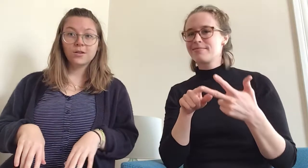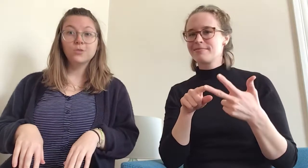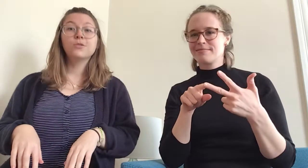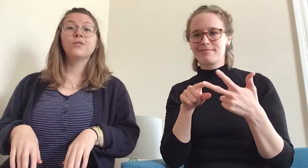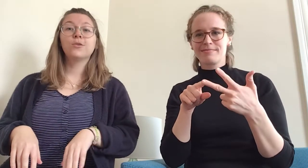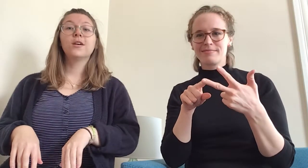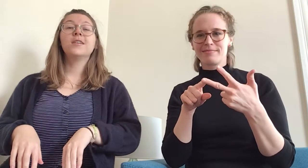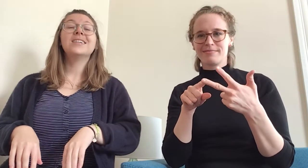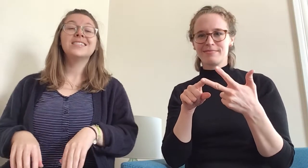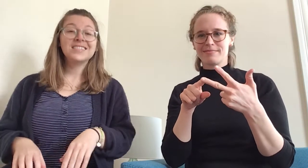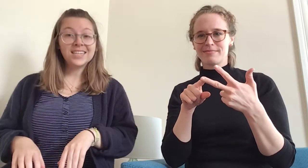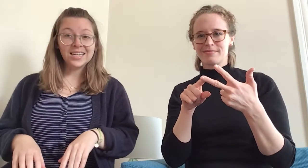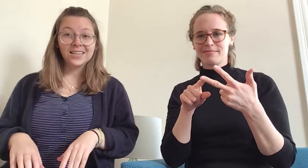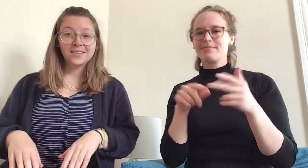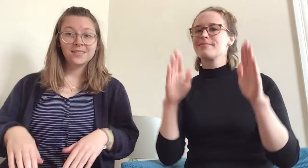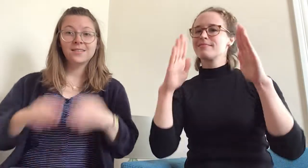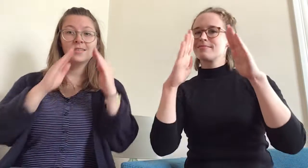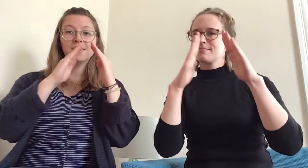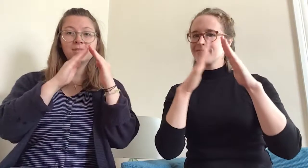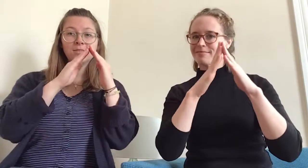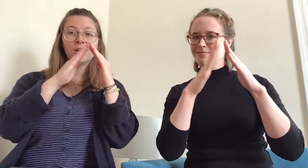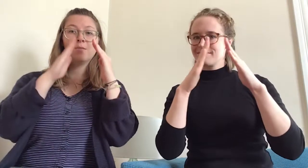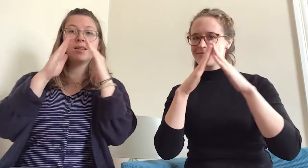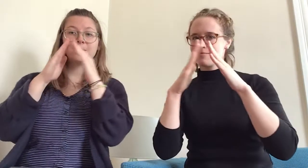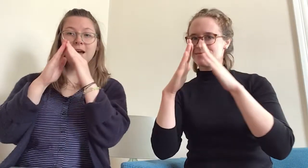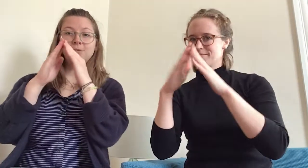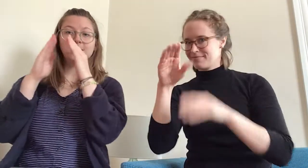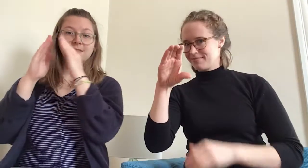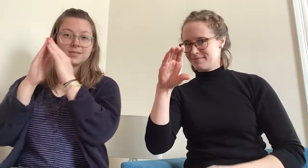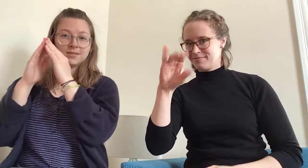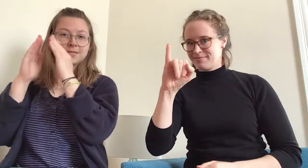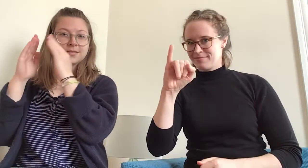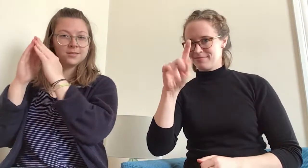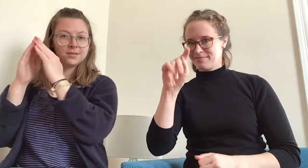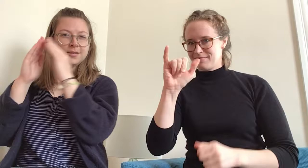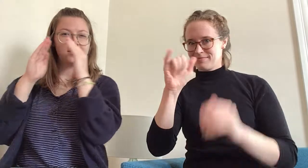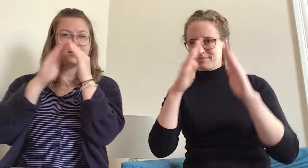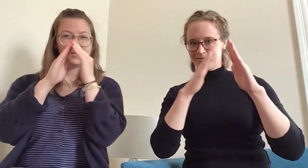going to use the word city. So you're going to make some houses.